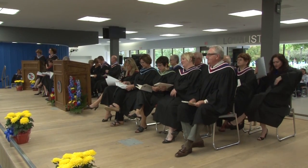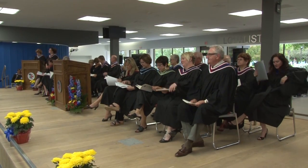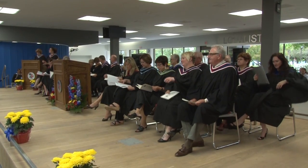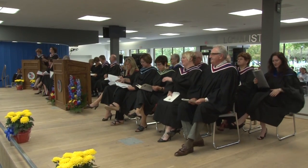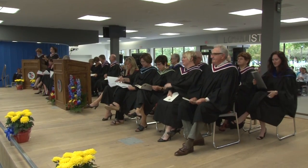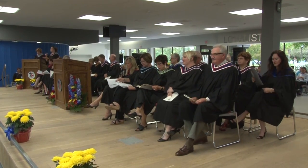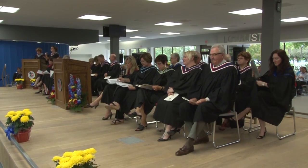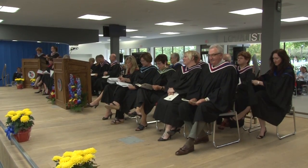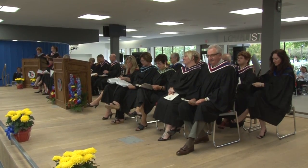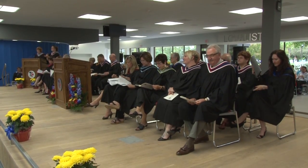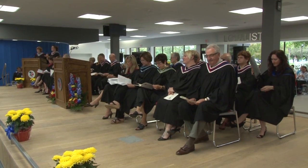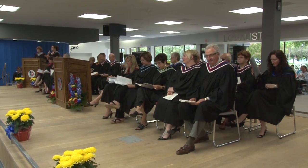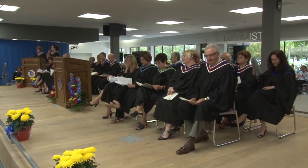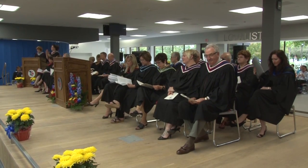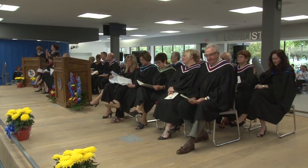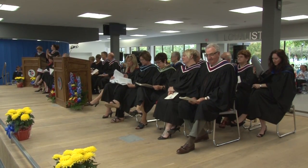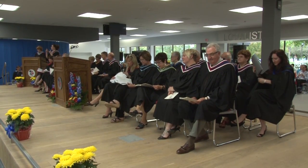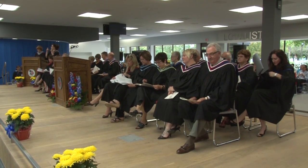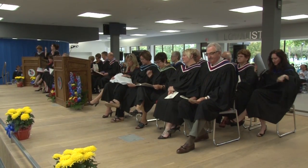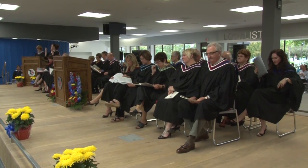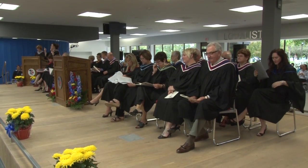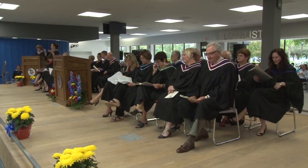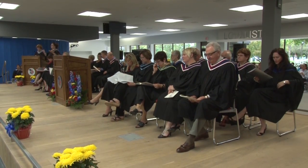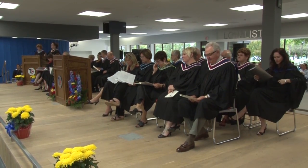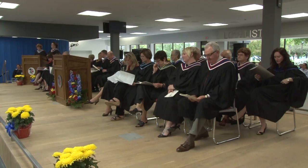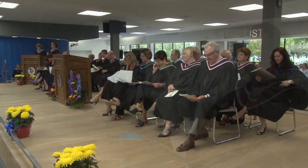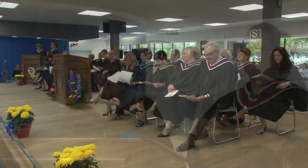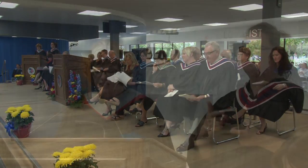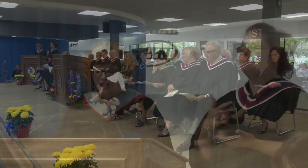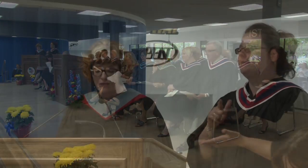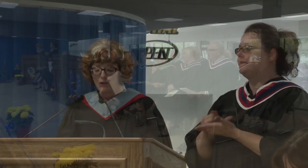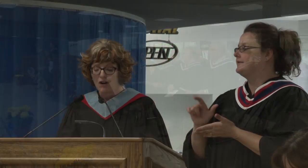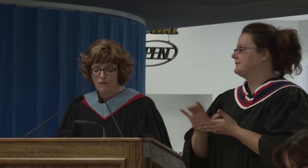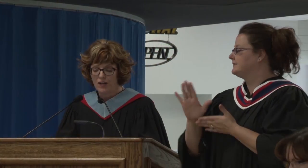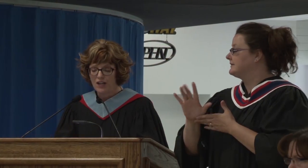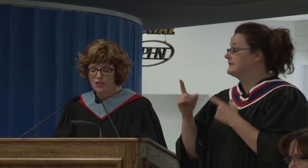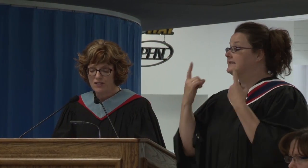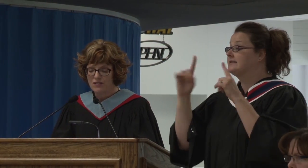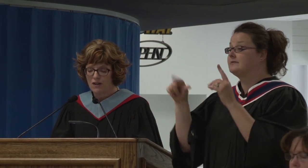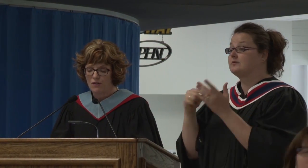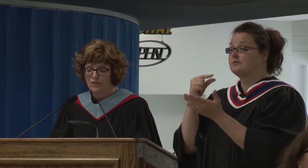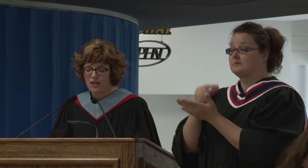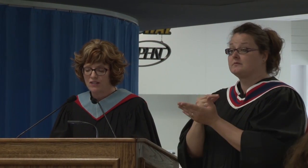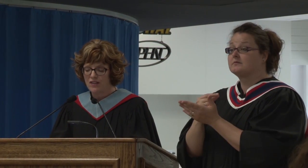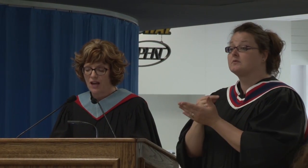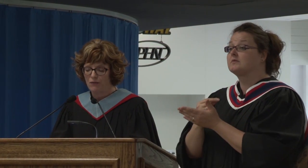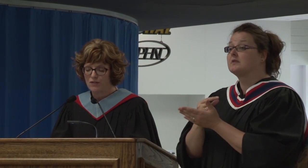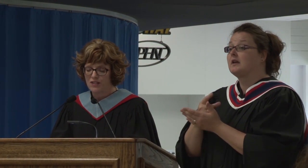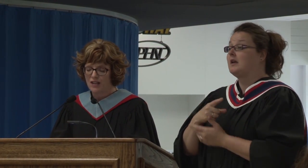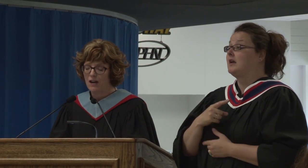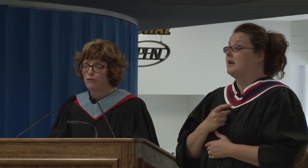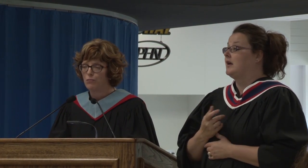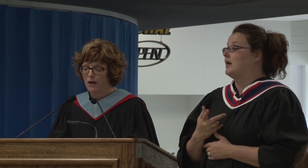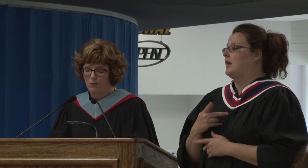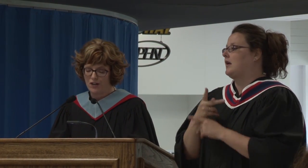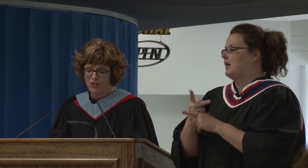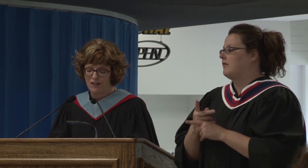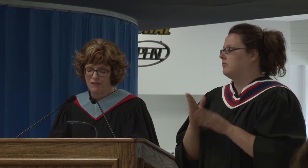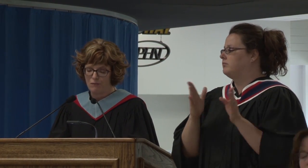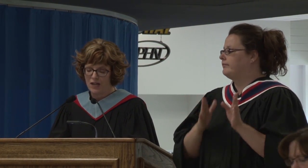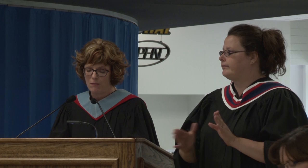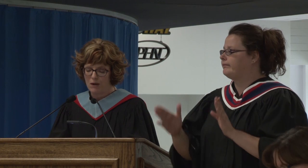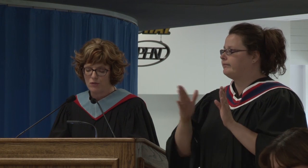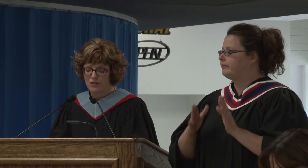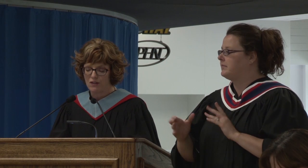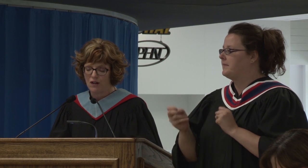Convocation is the ultimate celebration in the life of Loyalist College. Successful convocations are the result of the efforts and careful preparation